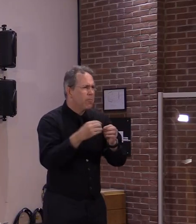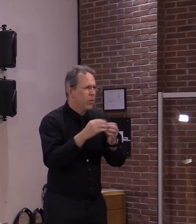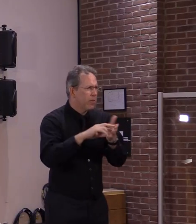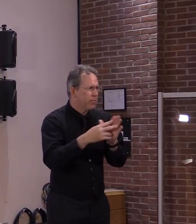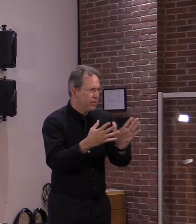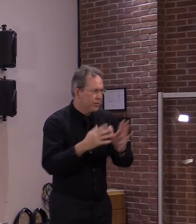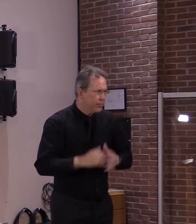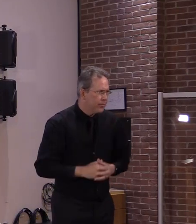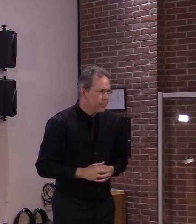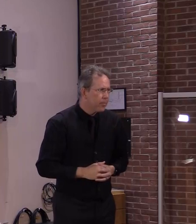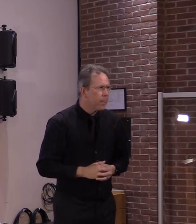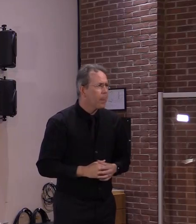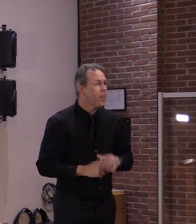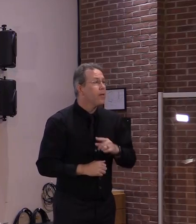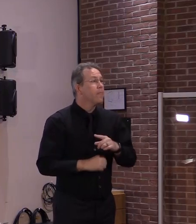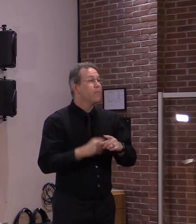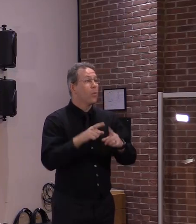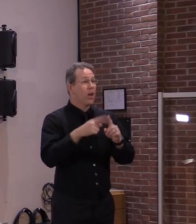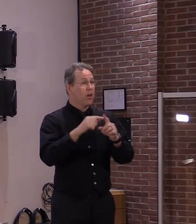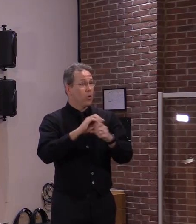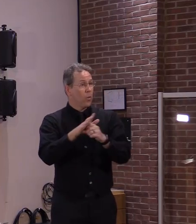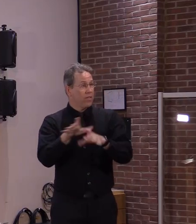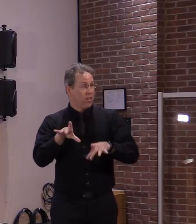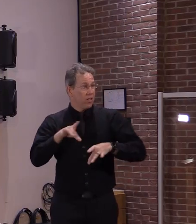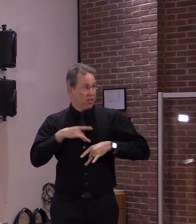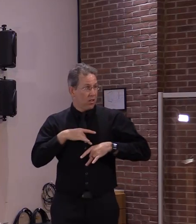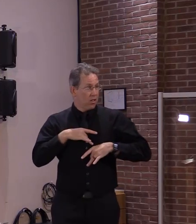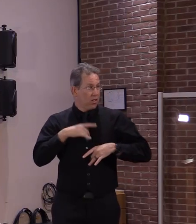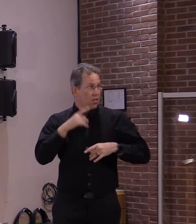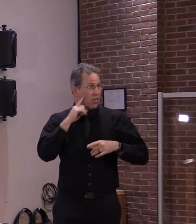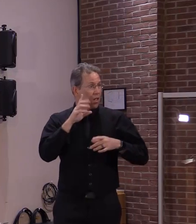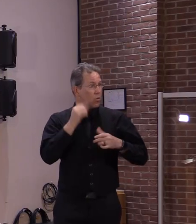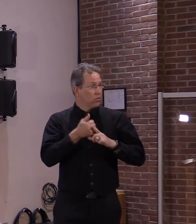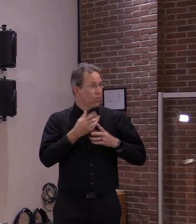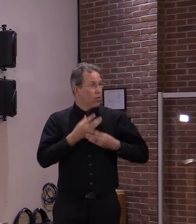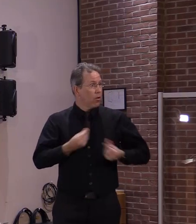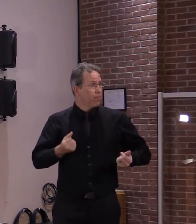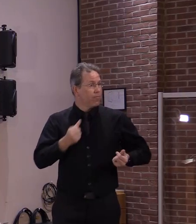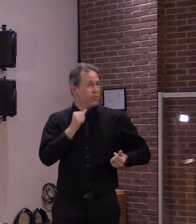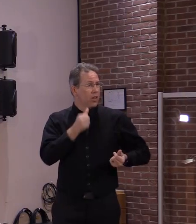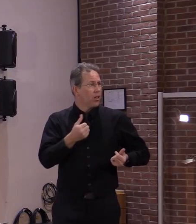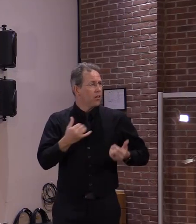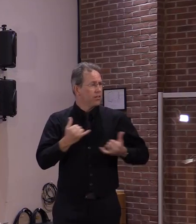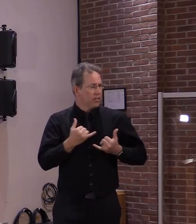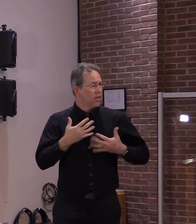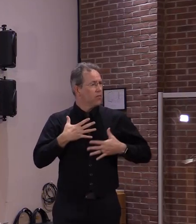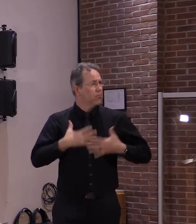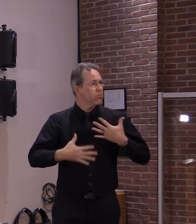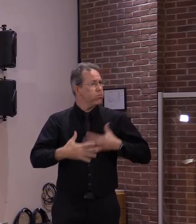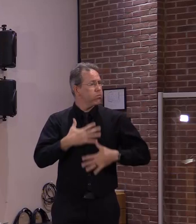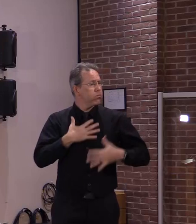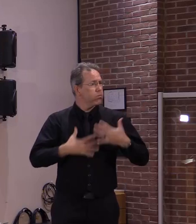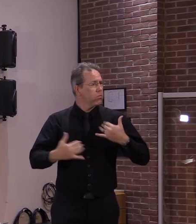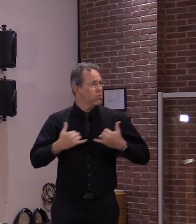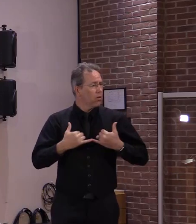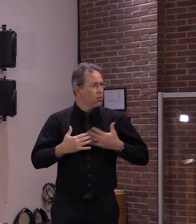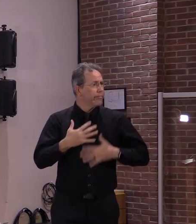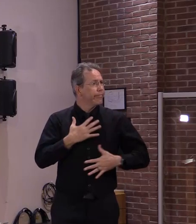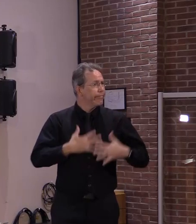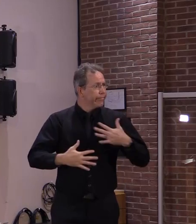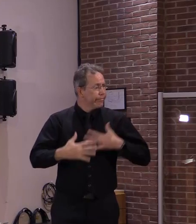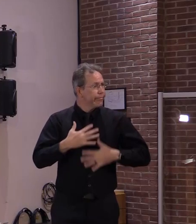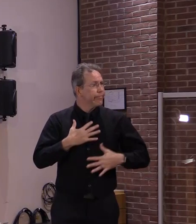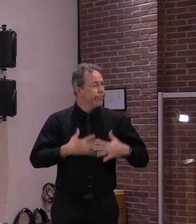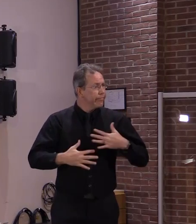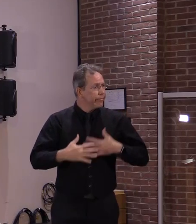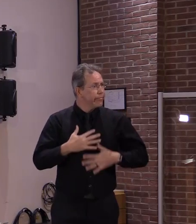begins after one has had COVID, and it's most likely mediated on an inflammatory